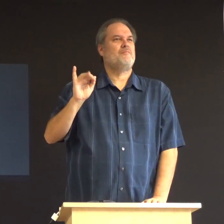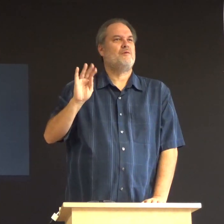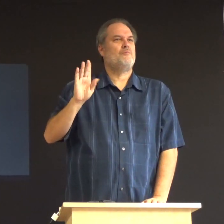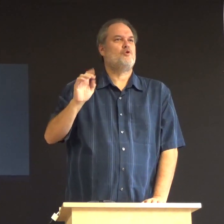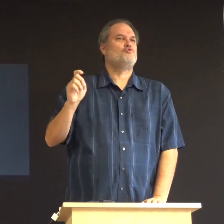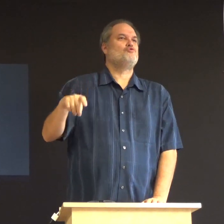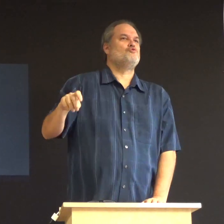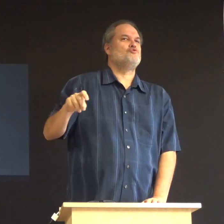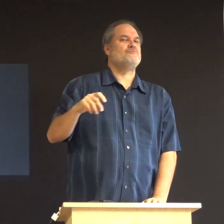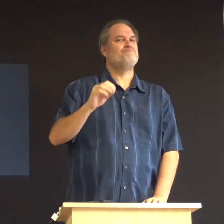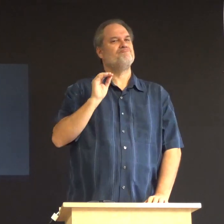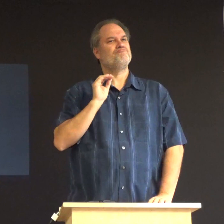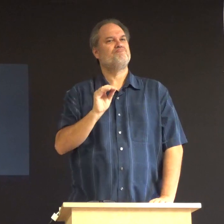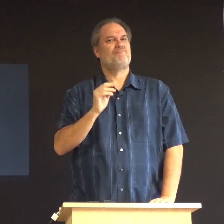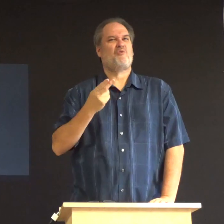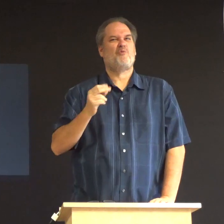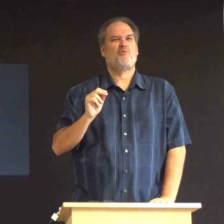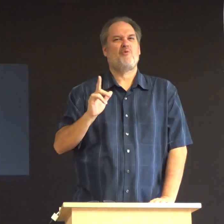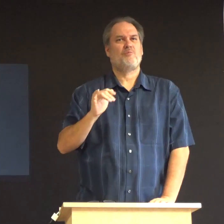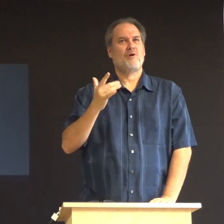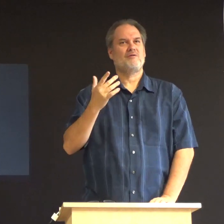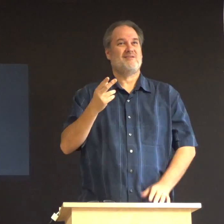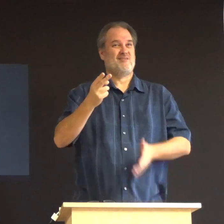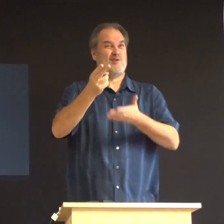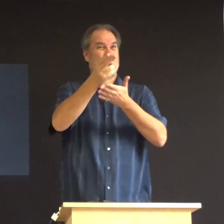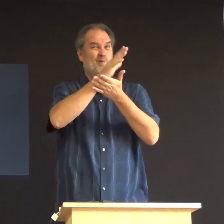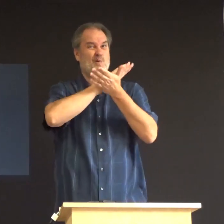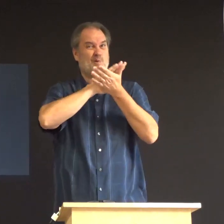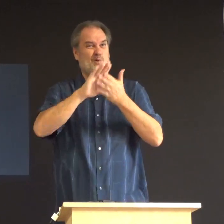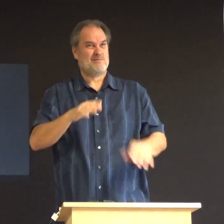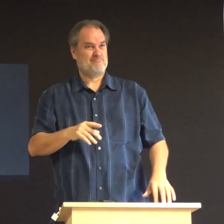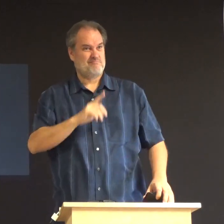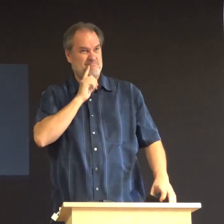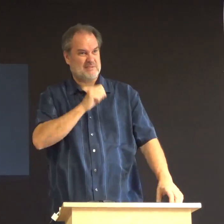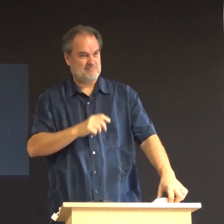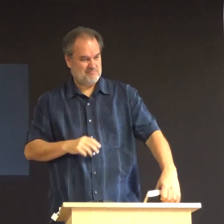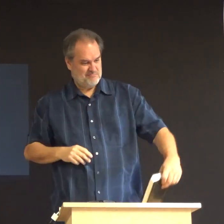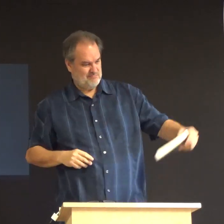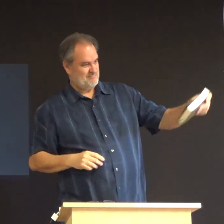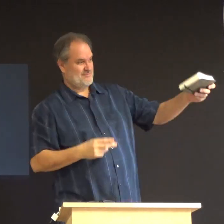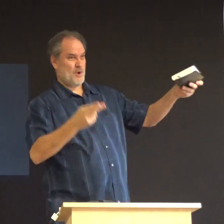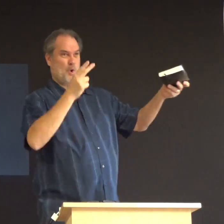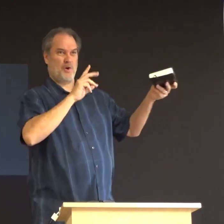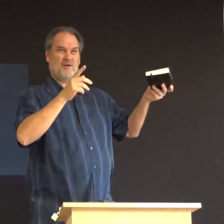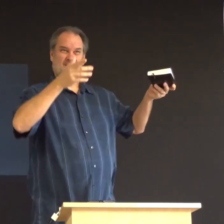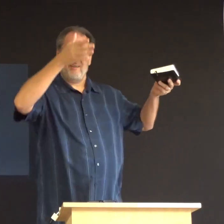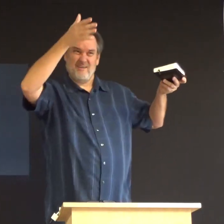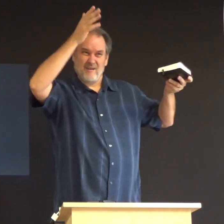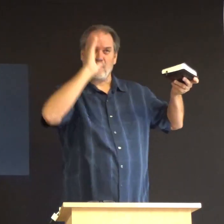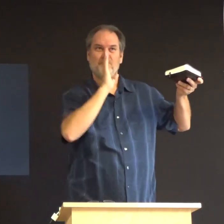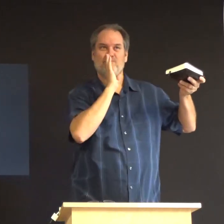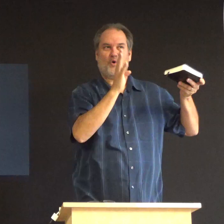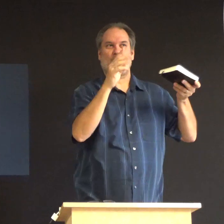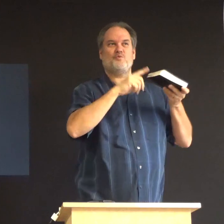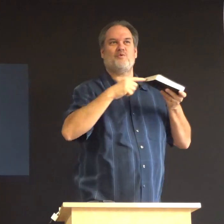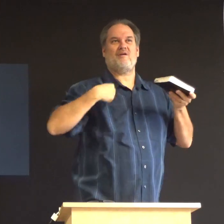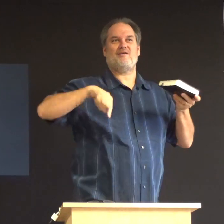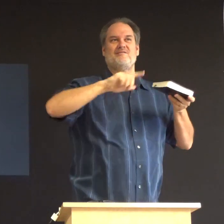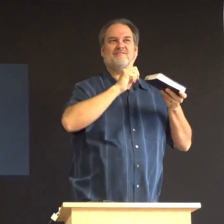say holy Bible because that defines what this is. It's the holy Bible. It's holy. God